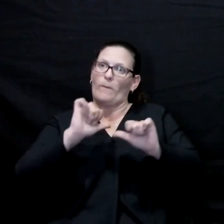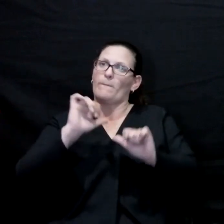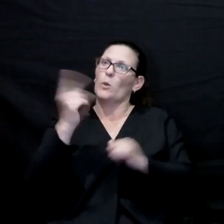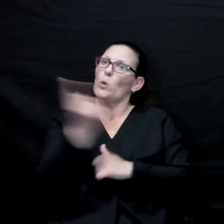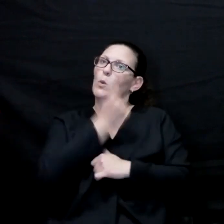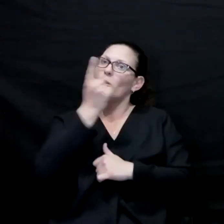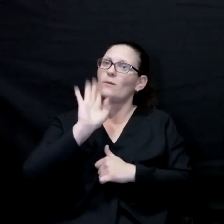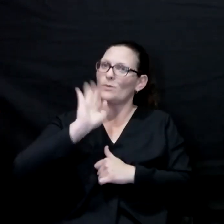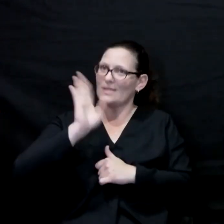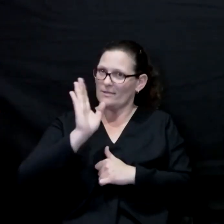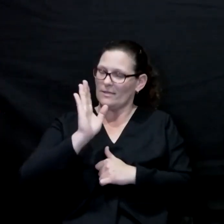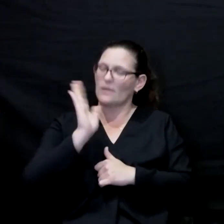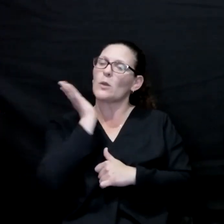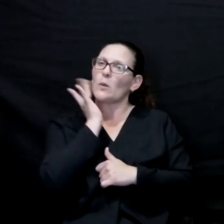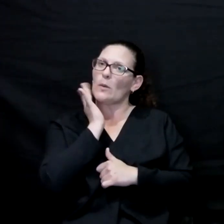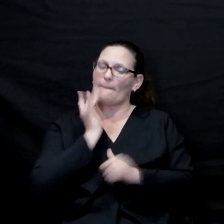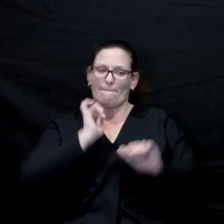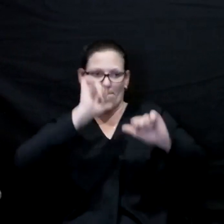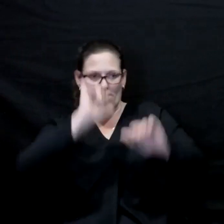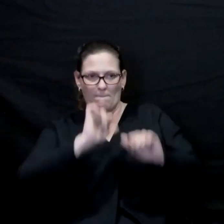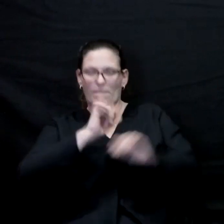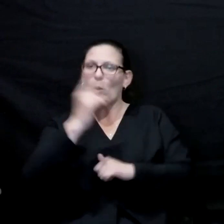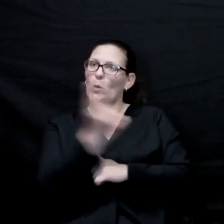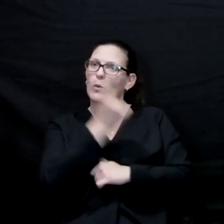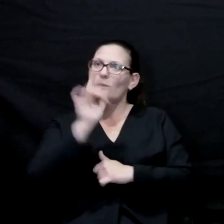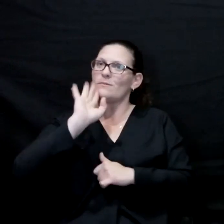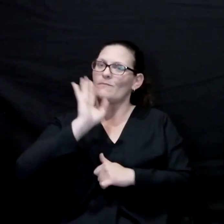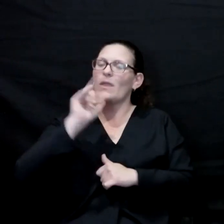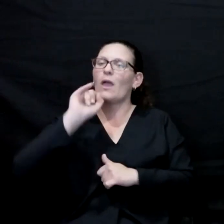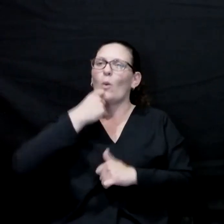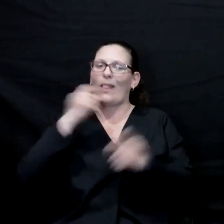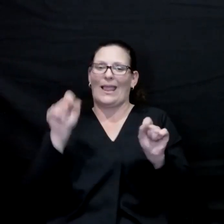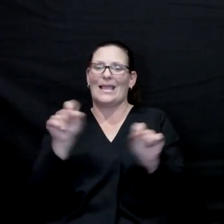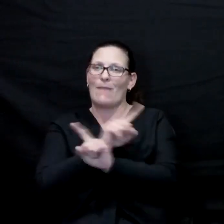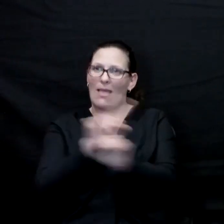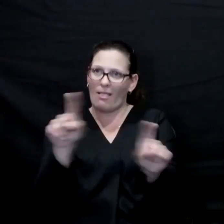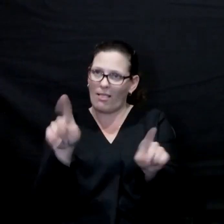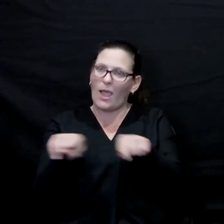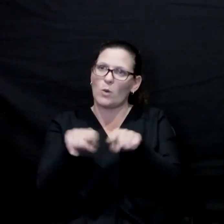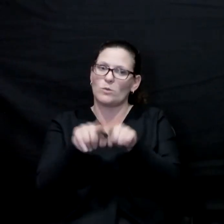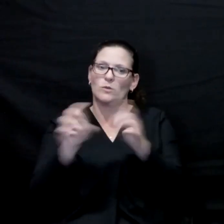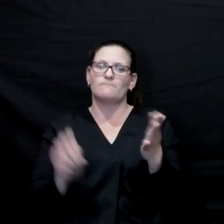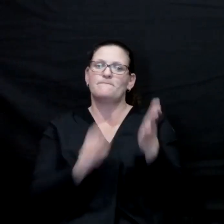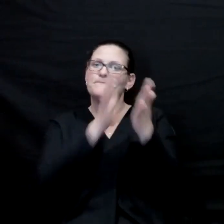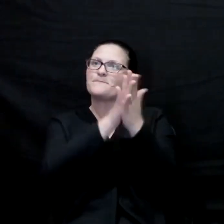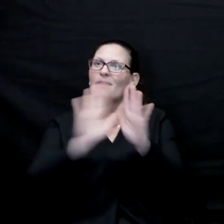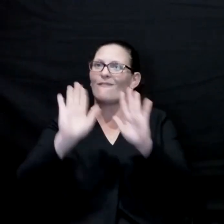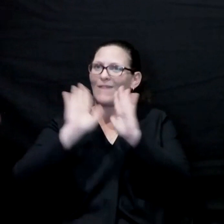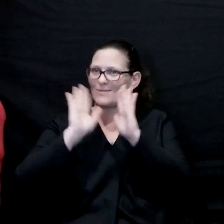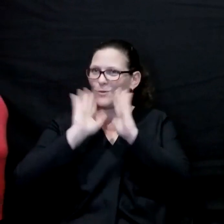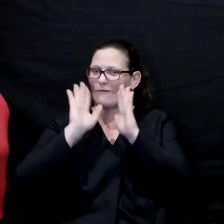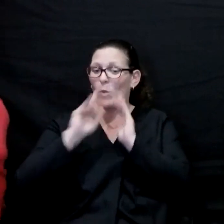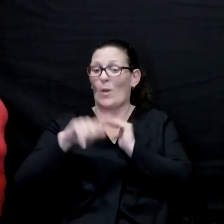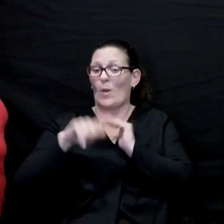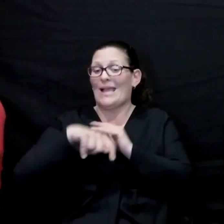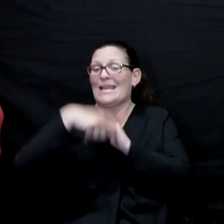I'll be emailing and putting on Facebook the date for the next webinar. We're not quite